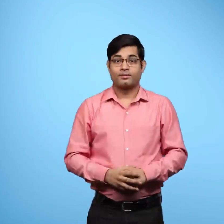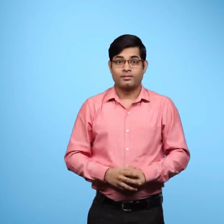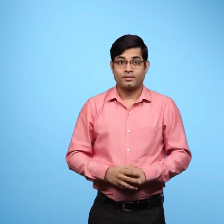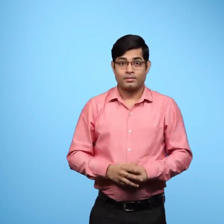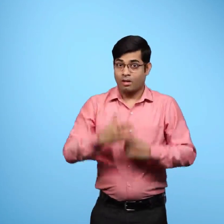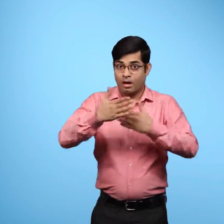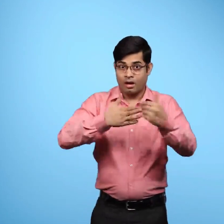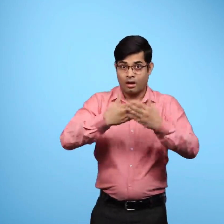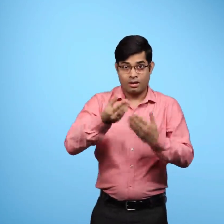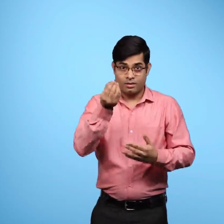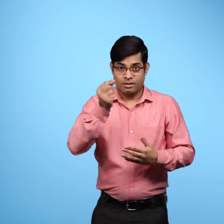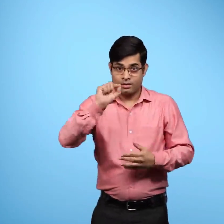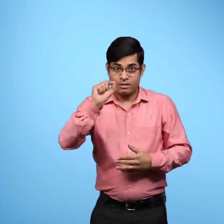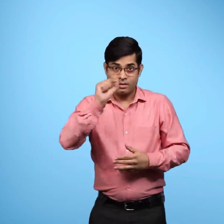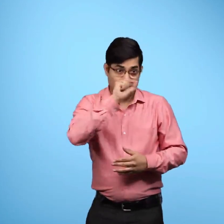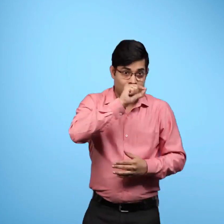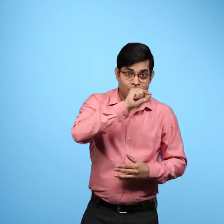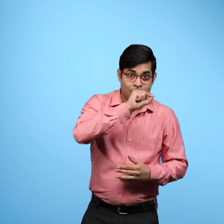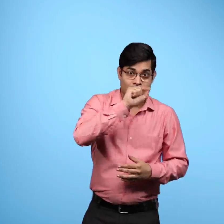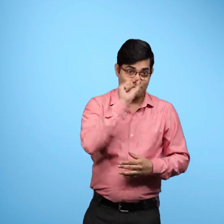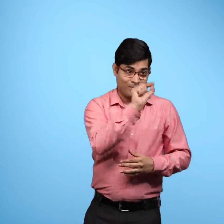Ekta is joining the dots to make line.